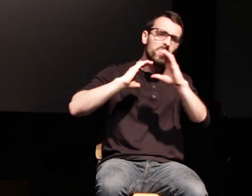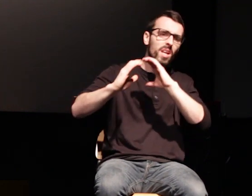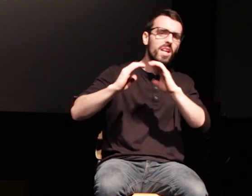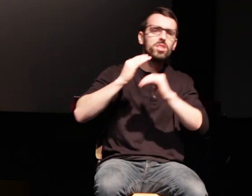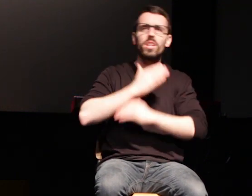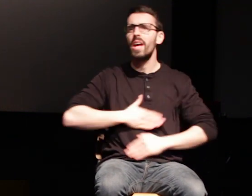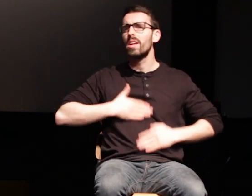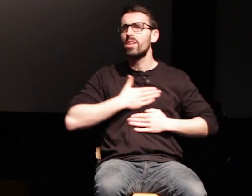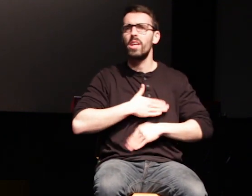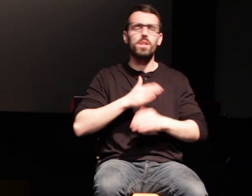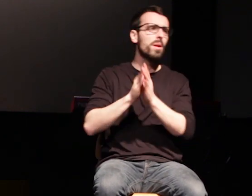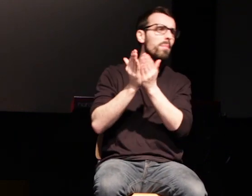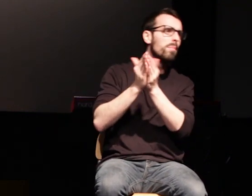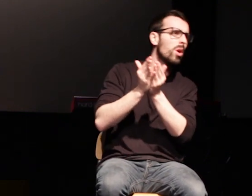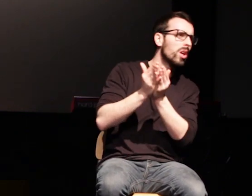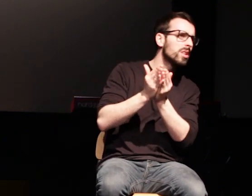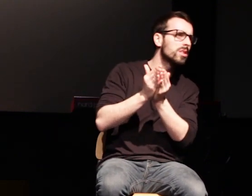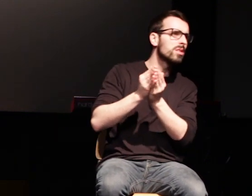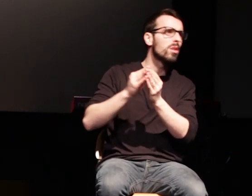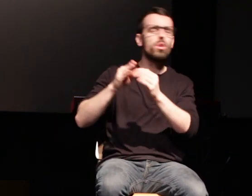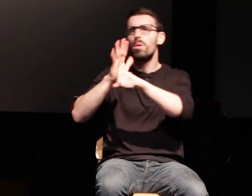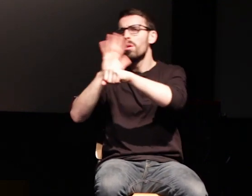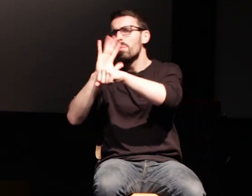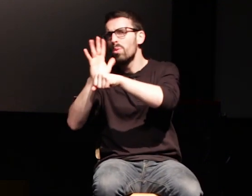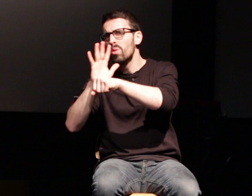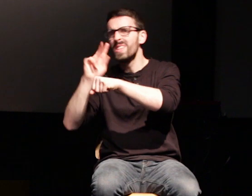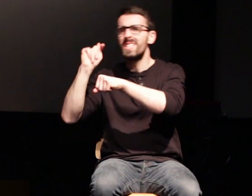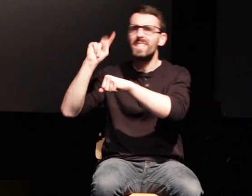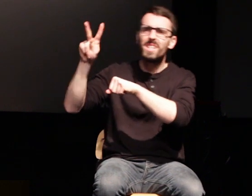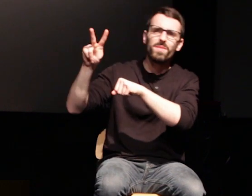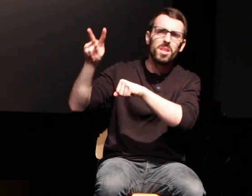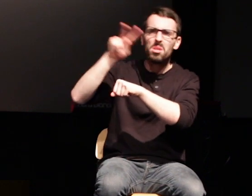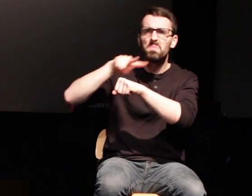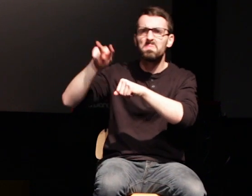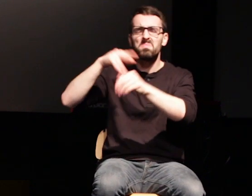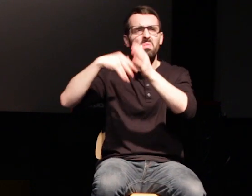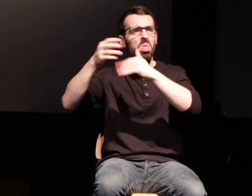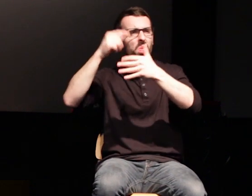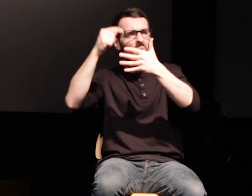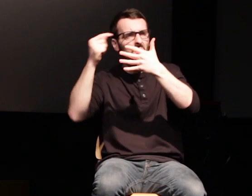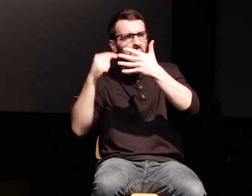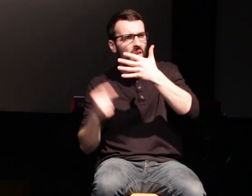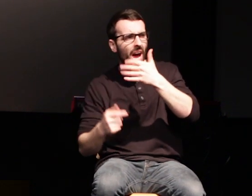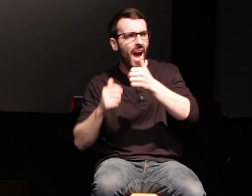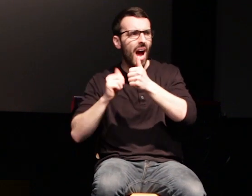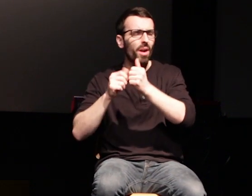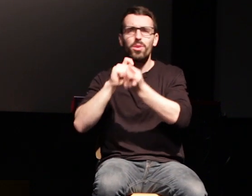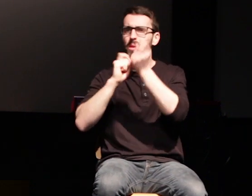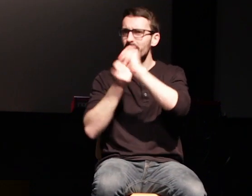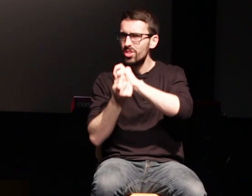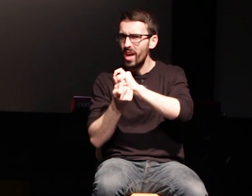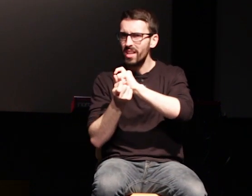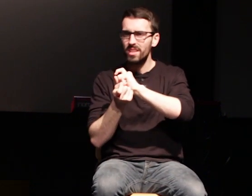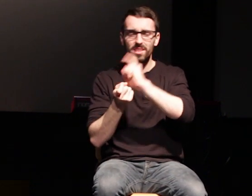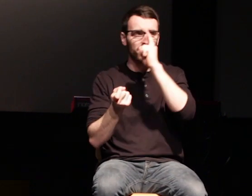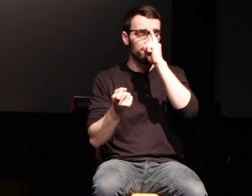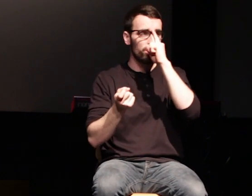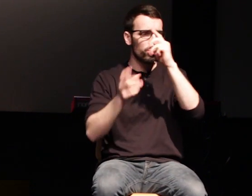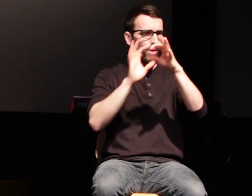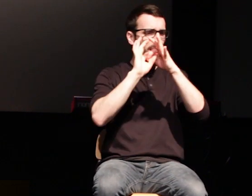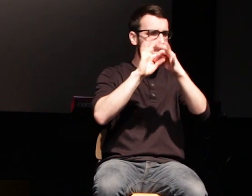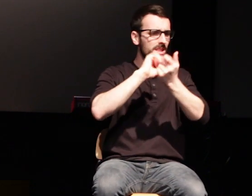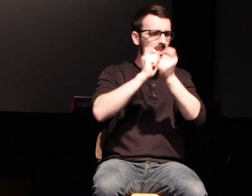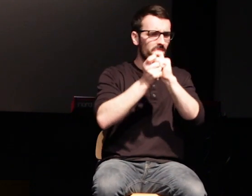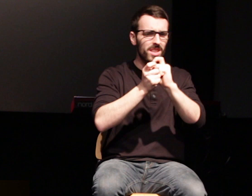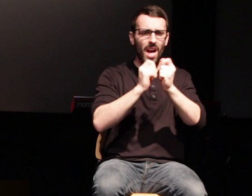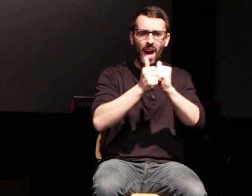and books and media and what we fill our minds with? How can we change our relationships? How can we change the